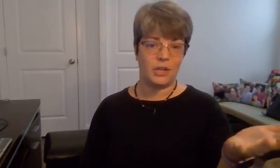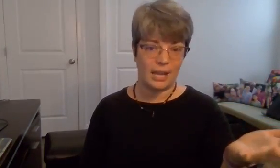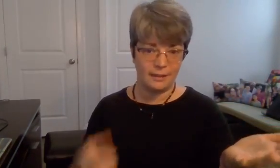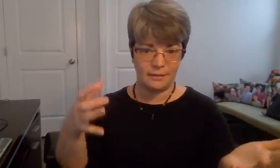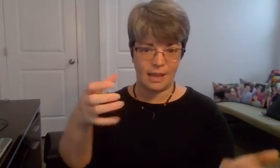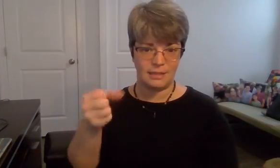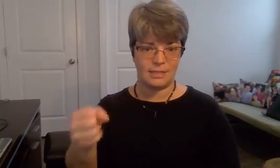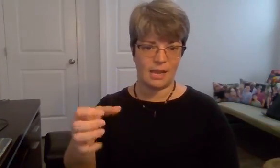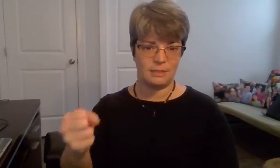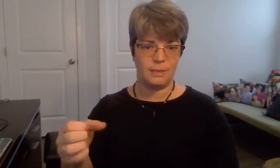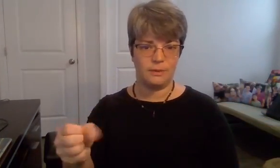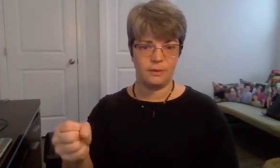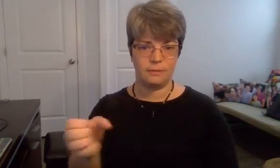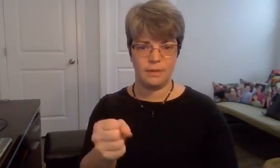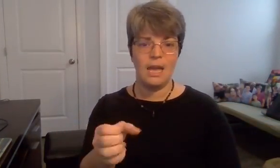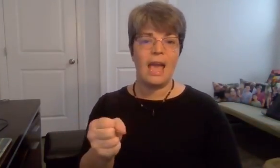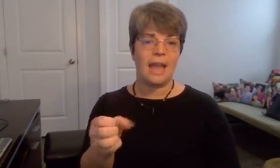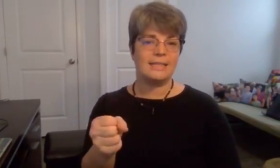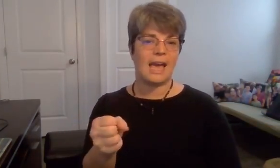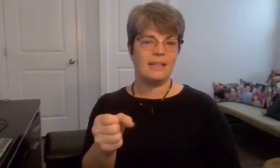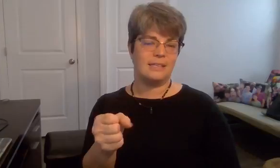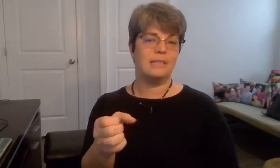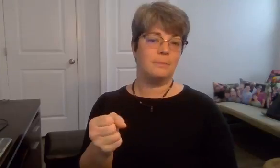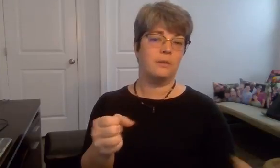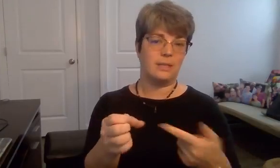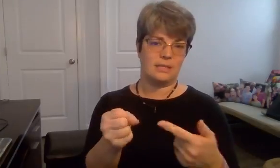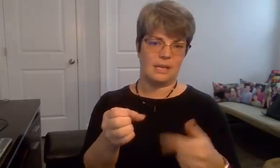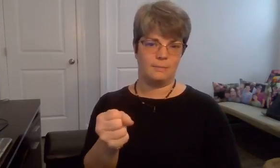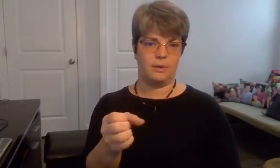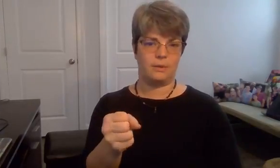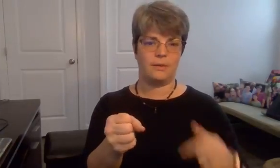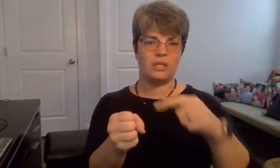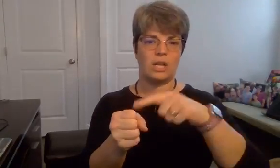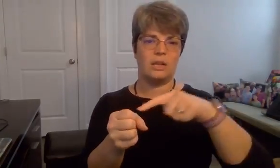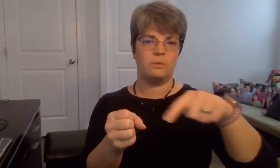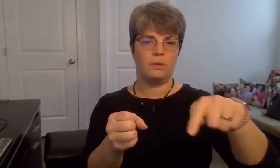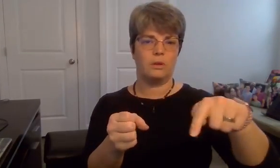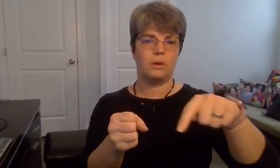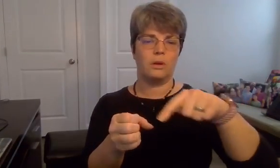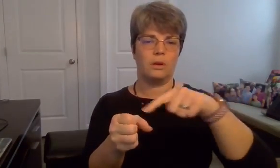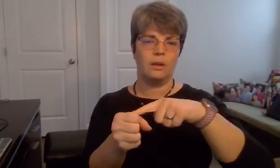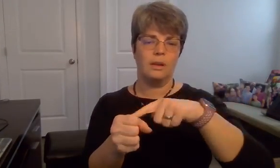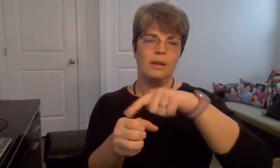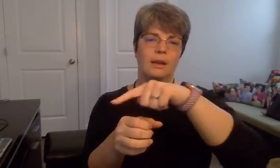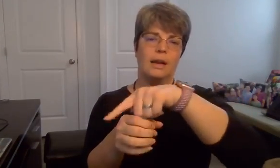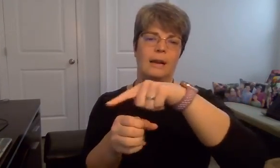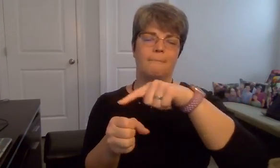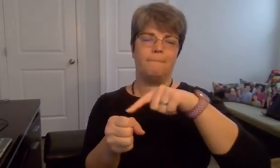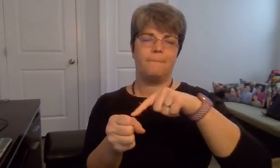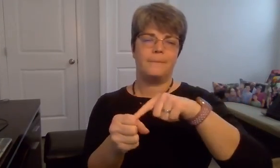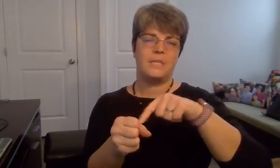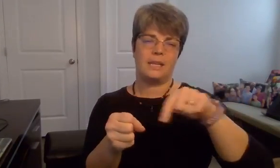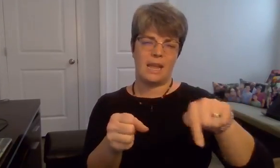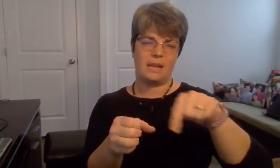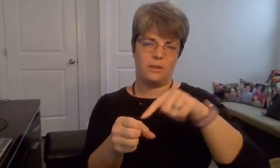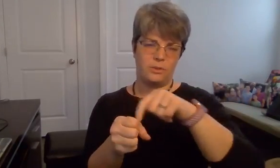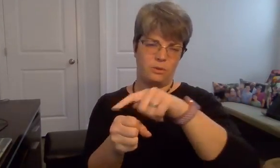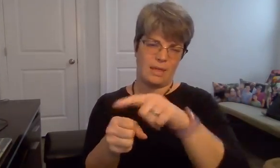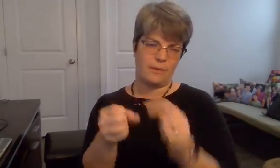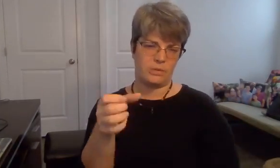leche and signs milk, and dad says milk and signs milk, that child will learn to connect those 2 languages